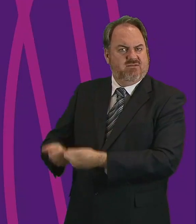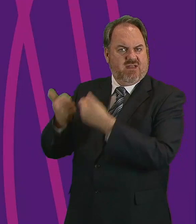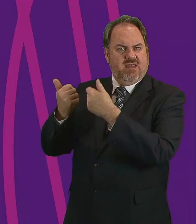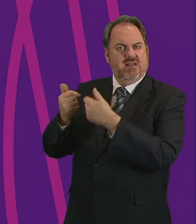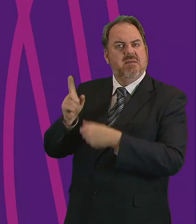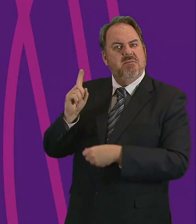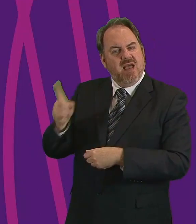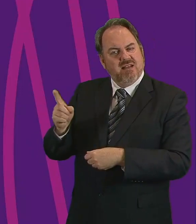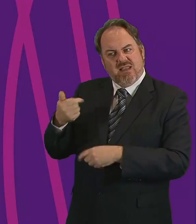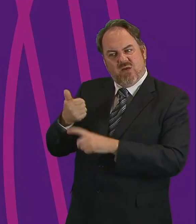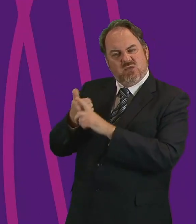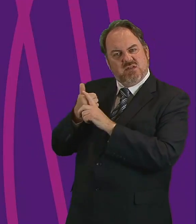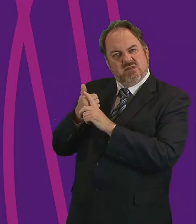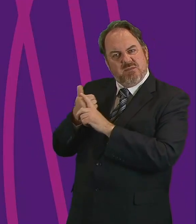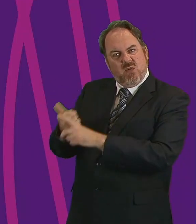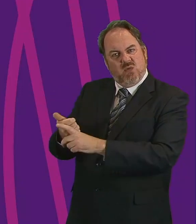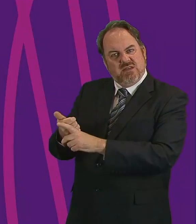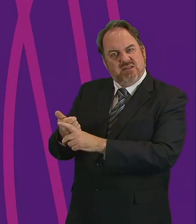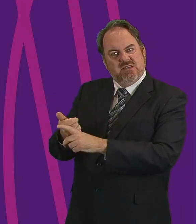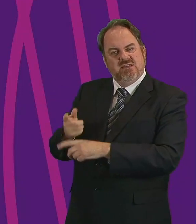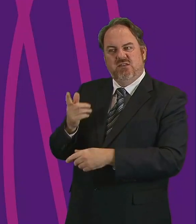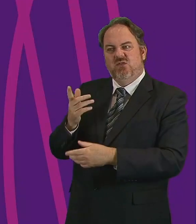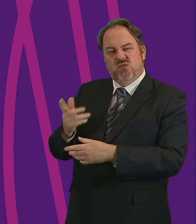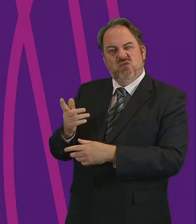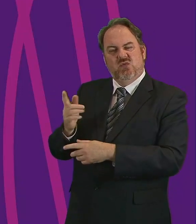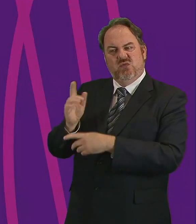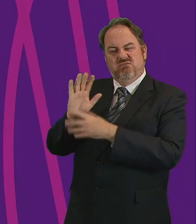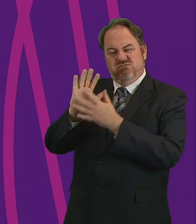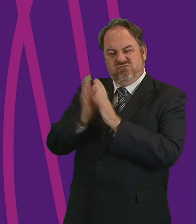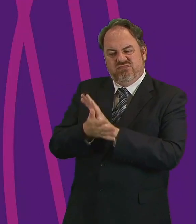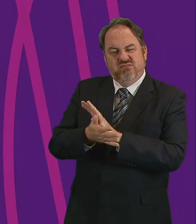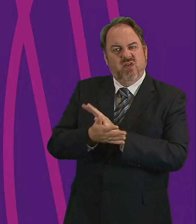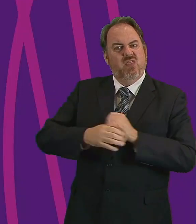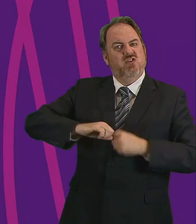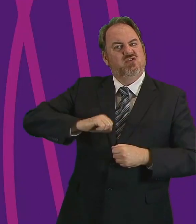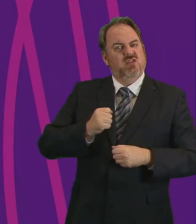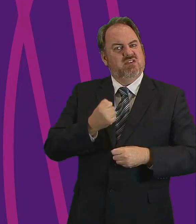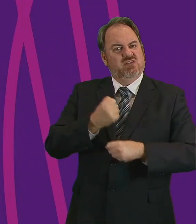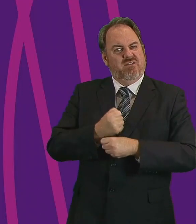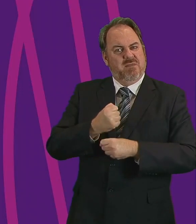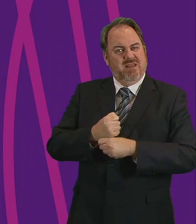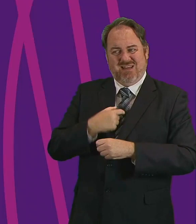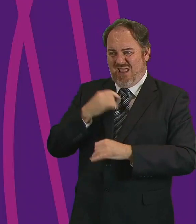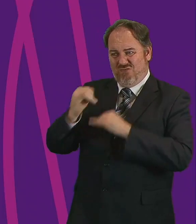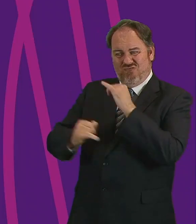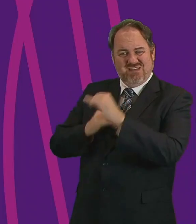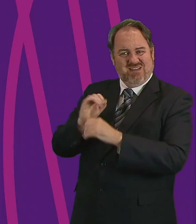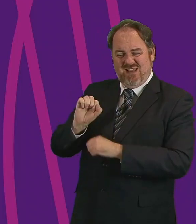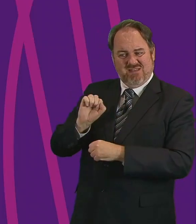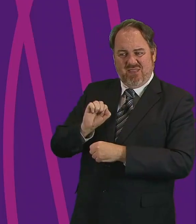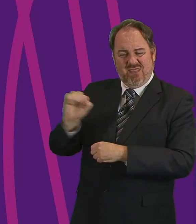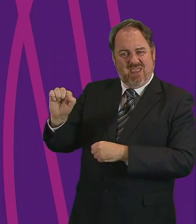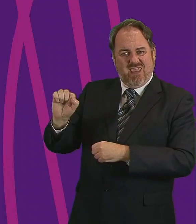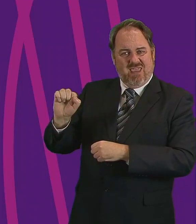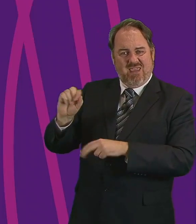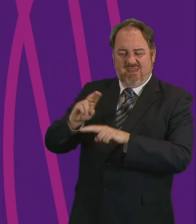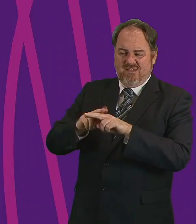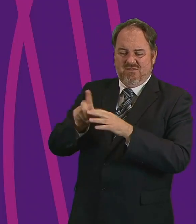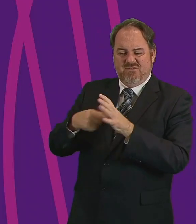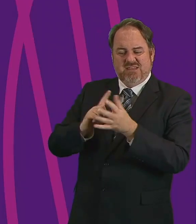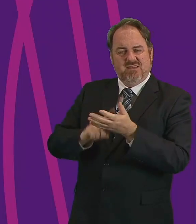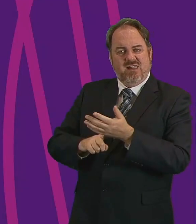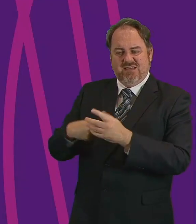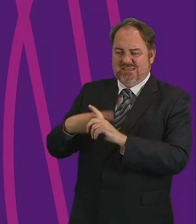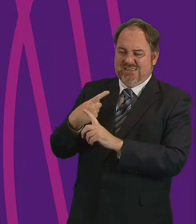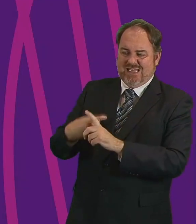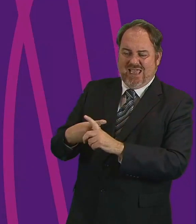designed to hamstring and shaft the Scottish Government. I criticised it at the time. If I'd been in John Swinney's shoes, I would not